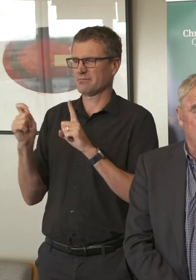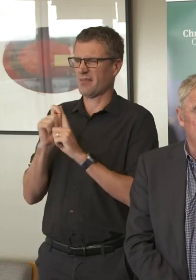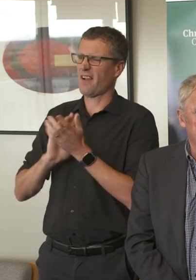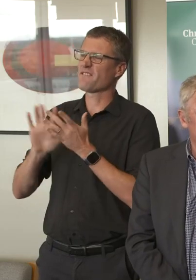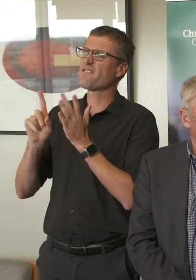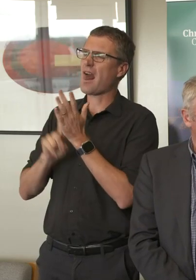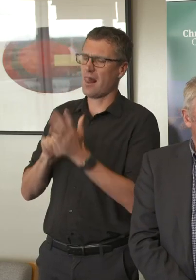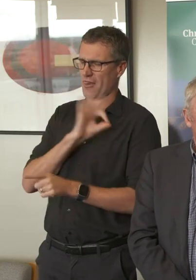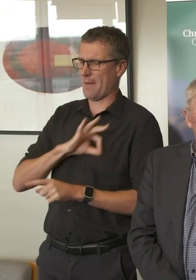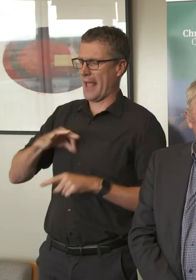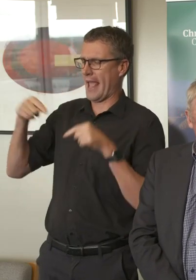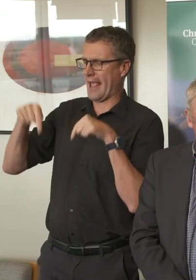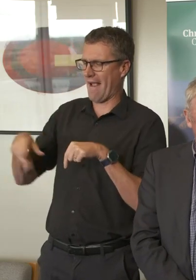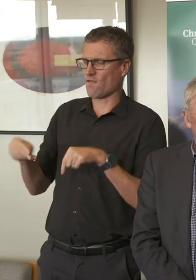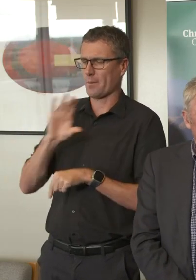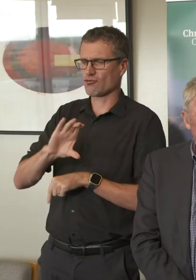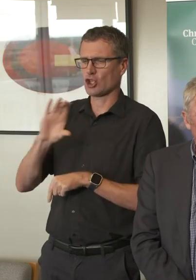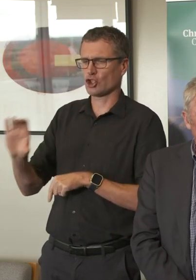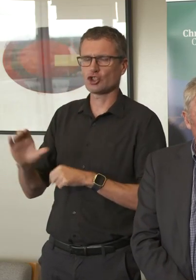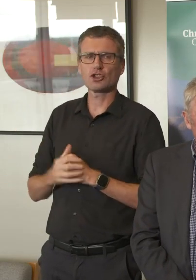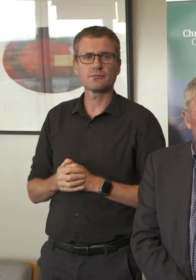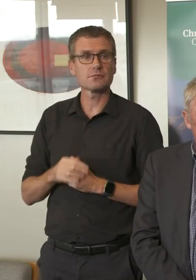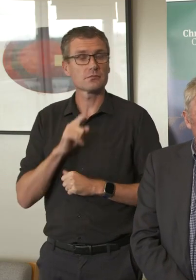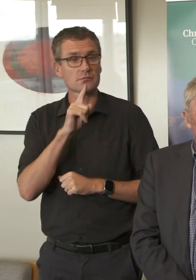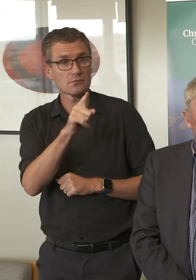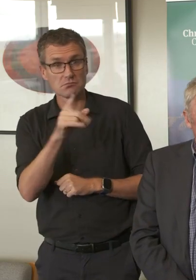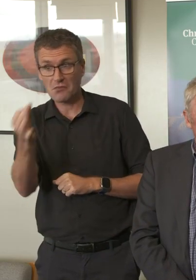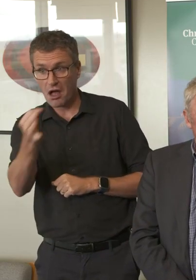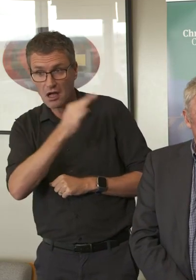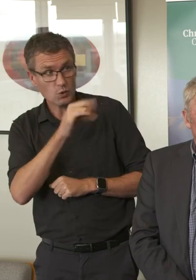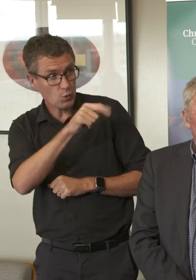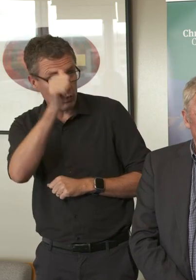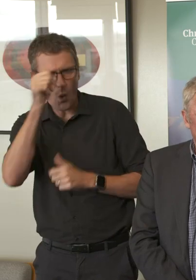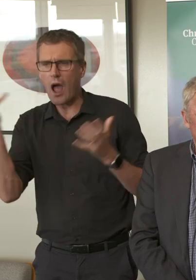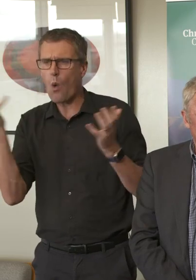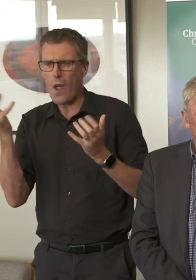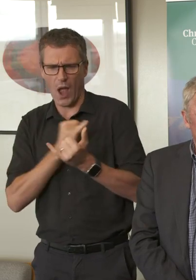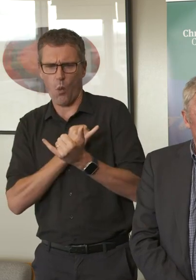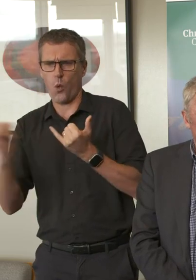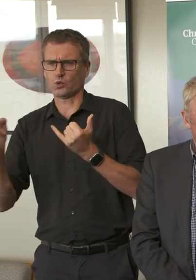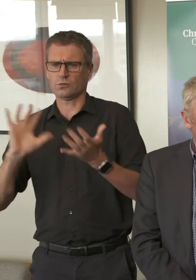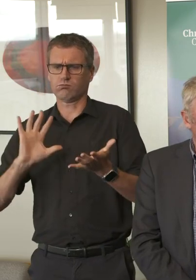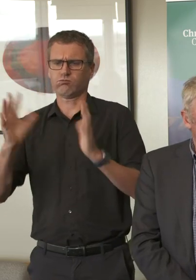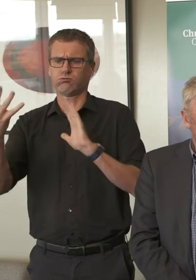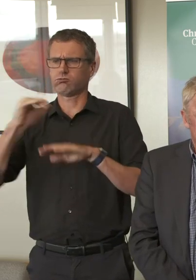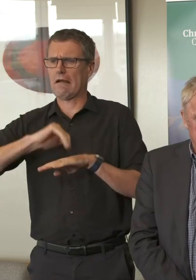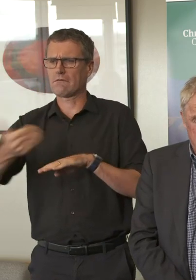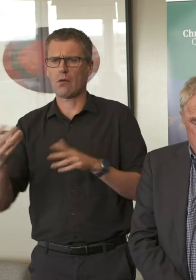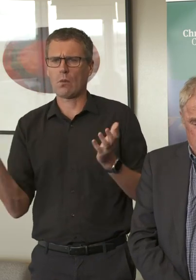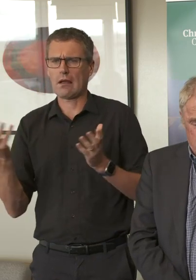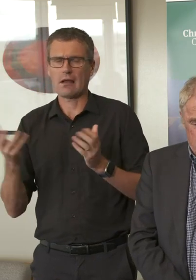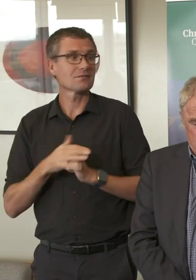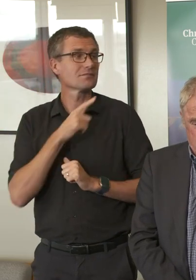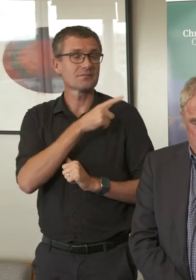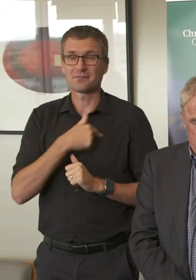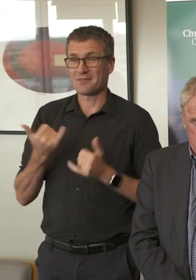and Mary and the team here. Did you get a sense of where's the worst damage, where things look the most affected? Well, it's hard to tell at